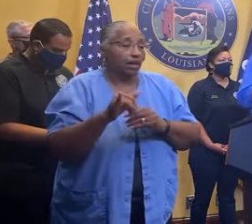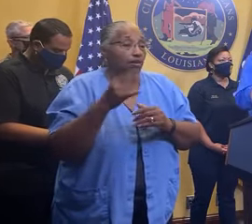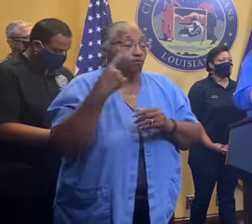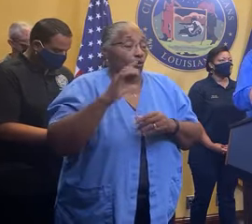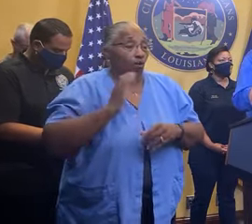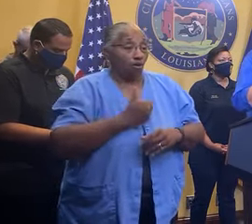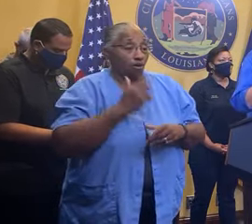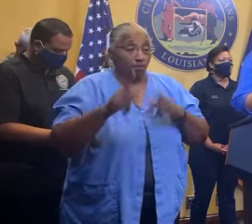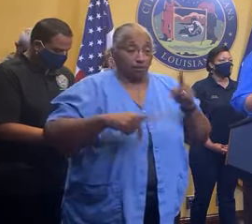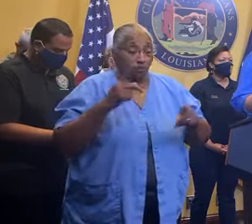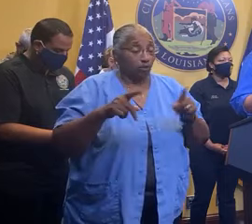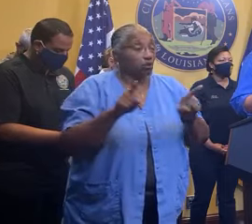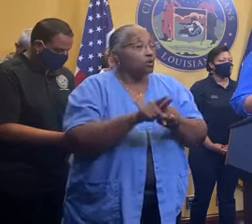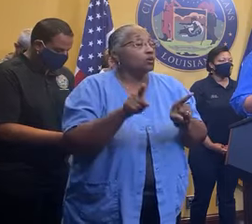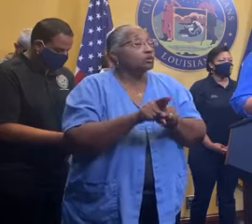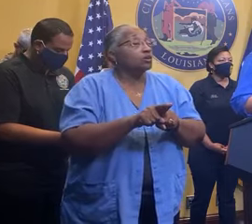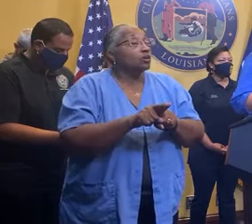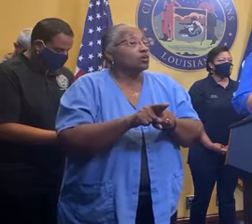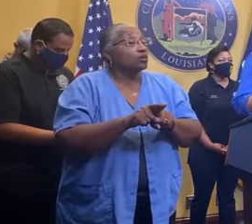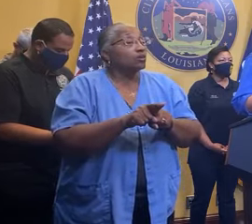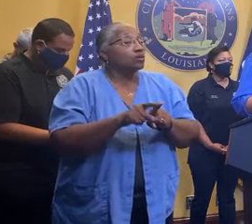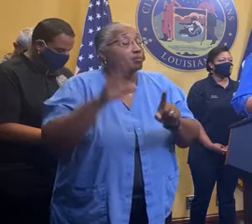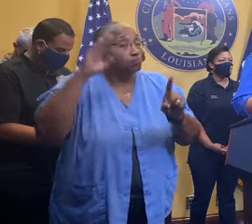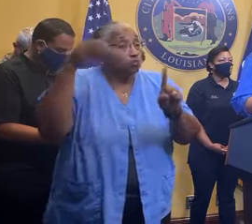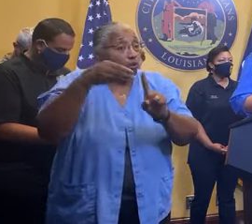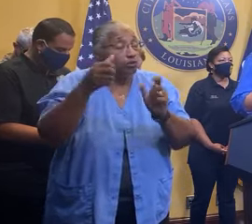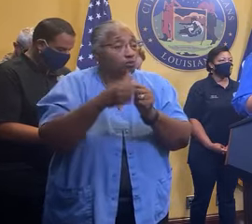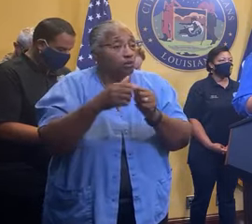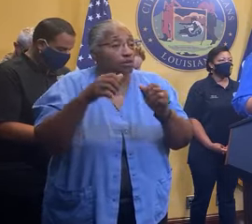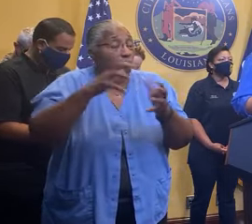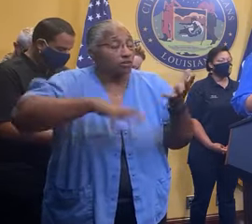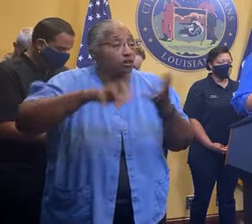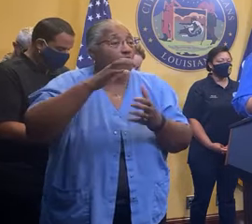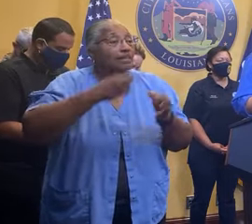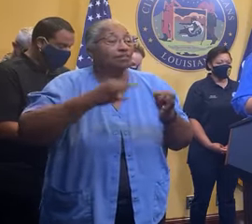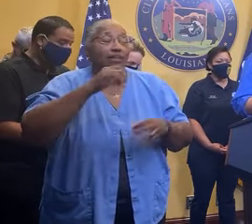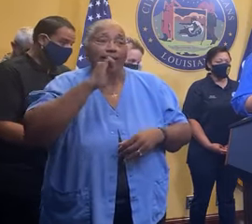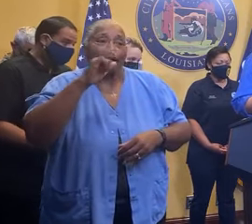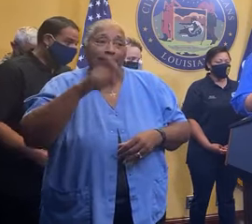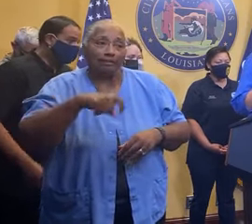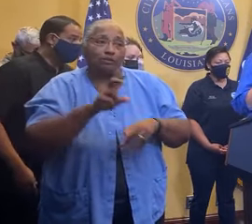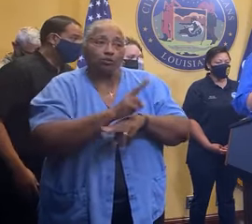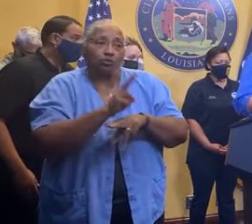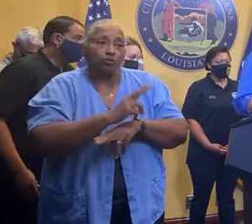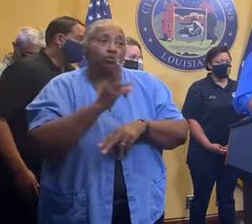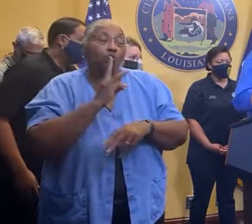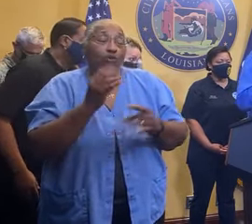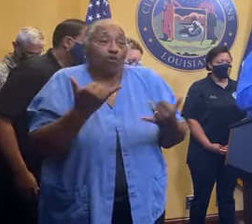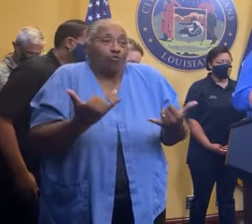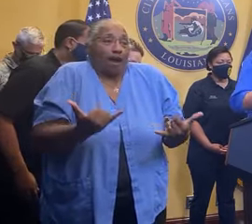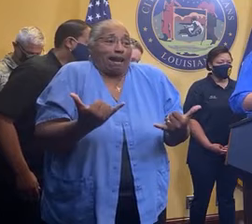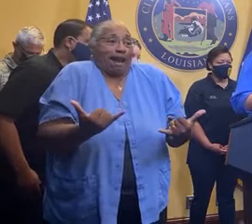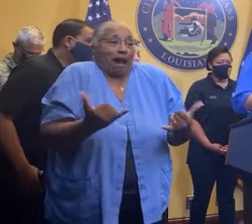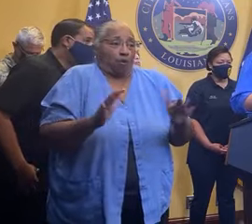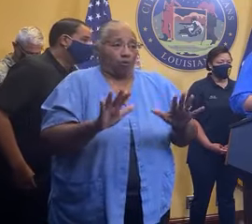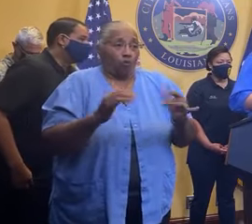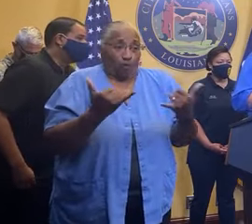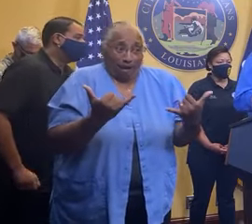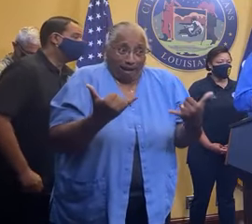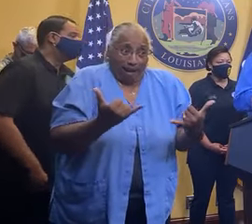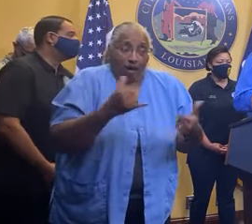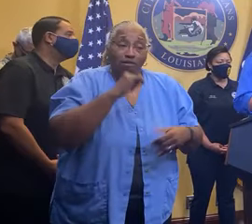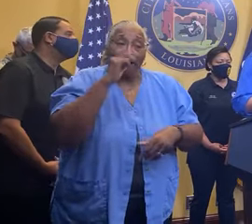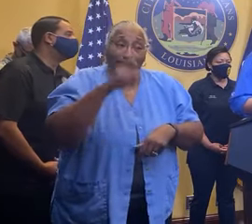overwhelming approach to this storm, if you don't need to use water, don't use it for the moment. Okay? For the moment, if you don't need to use